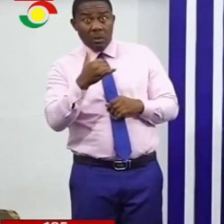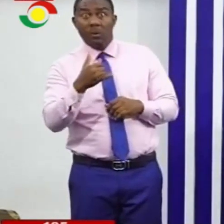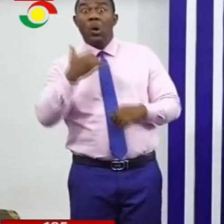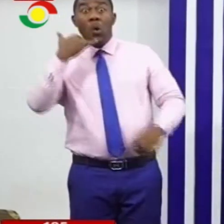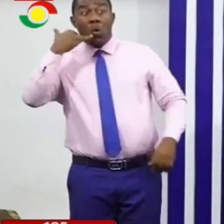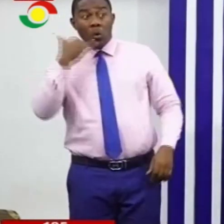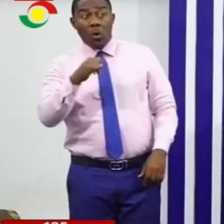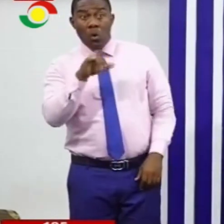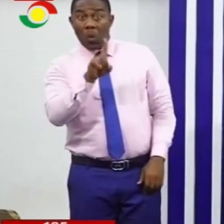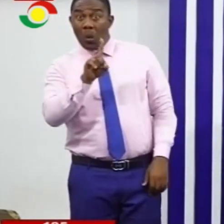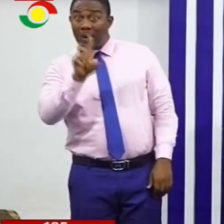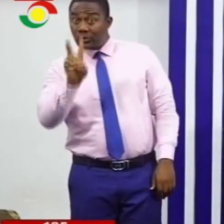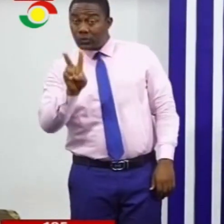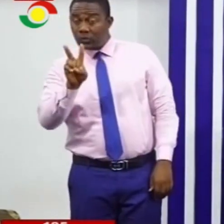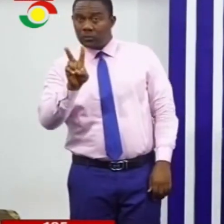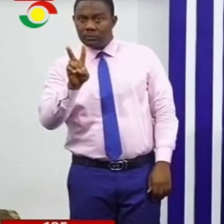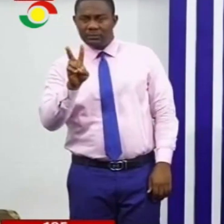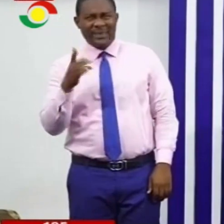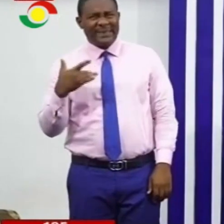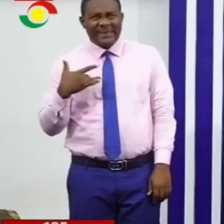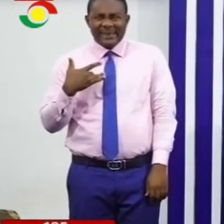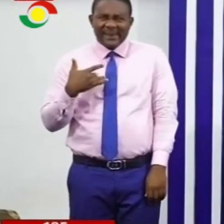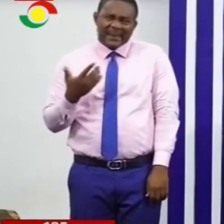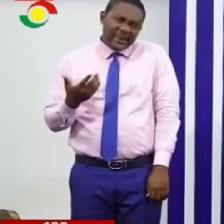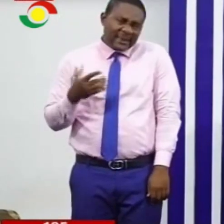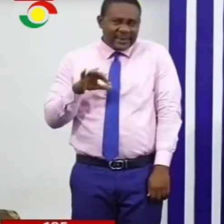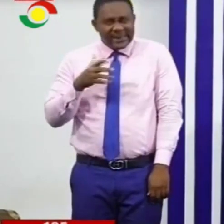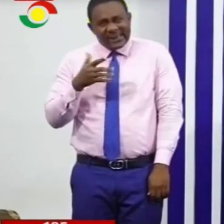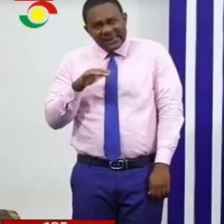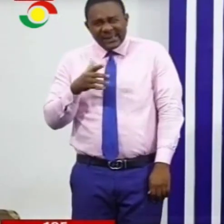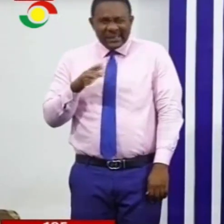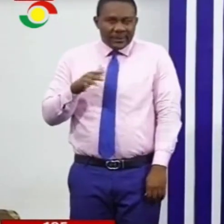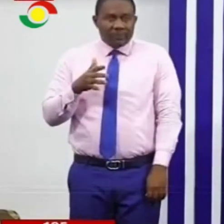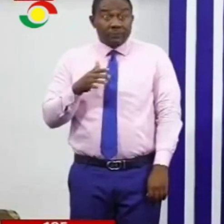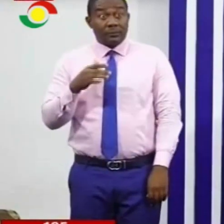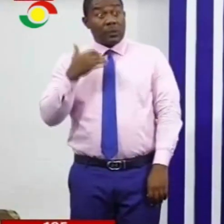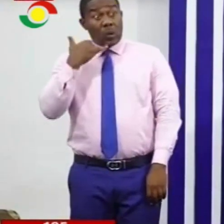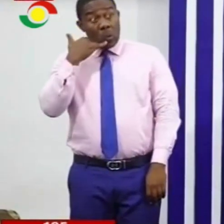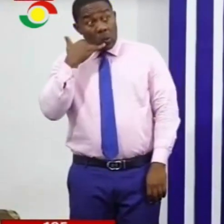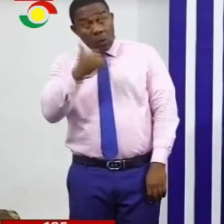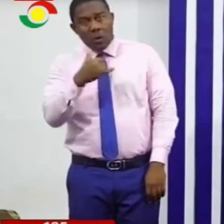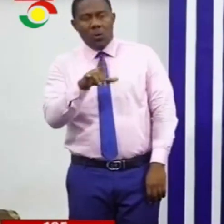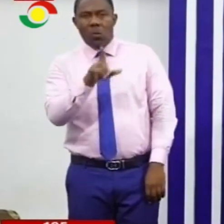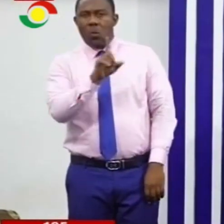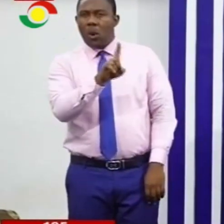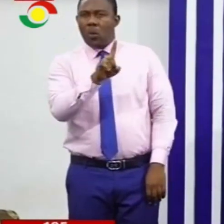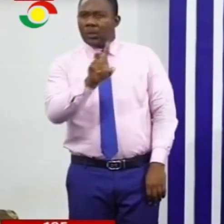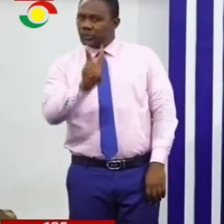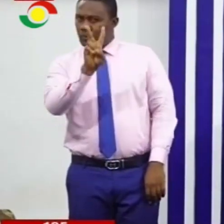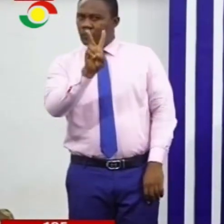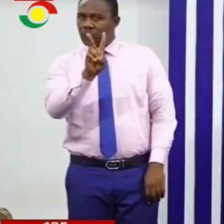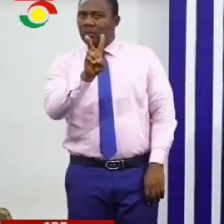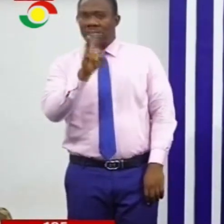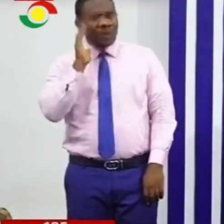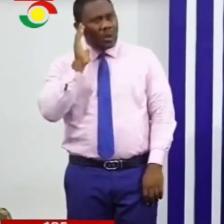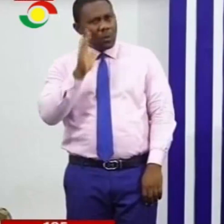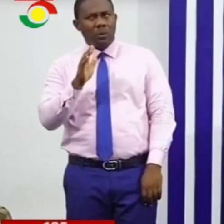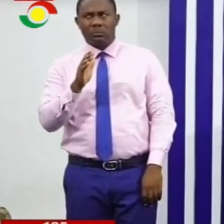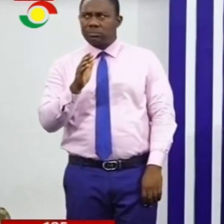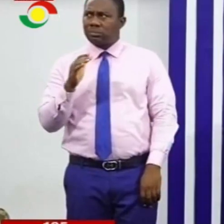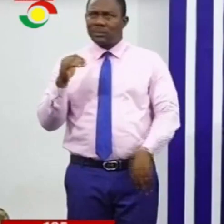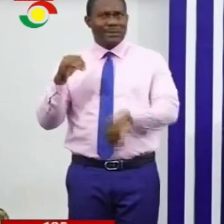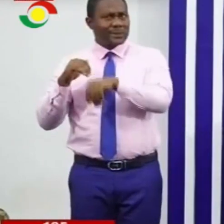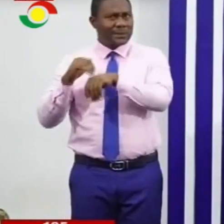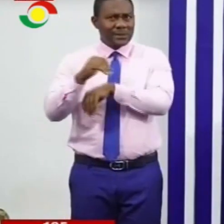112 if you feel like you're having symptoms and you need to be tested. You call 112 and we'll do well to send